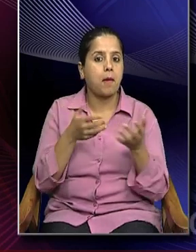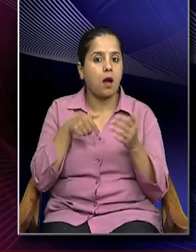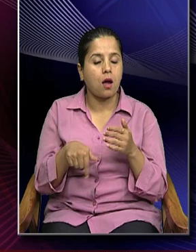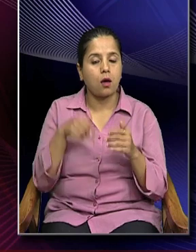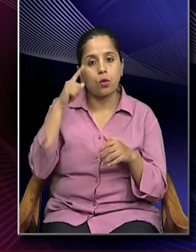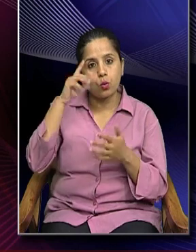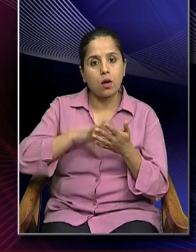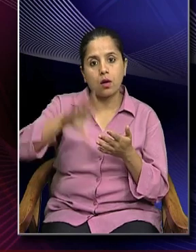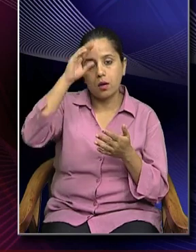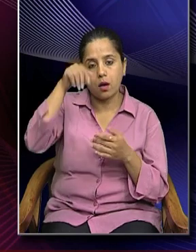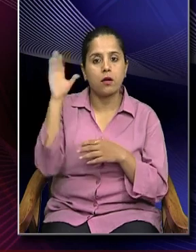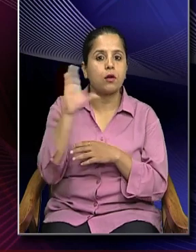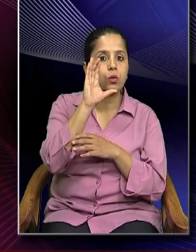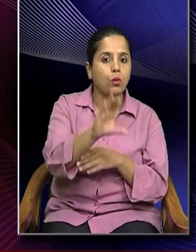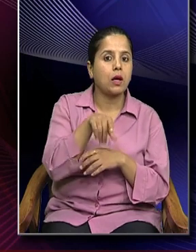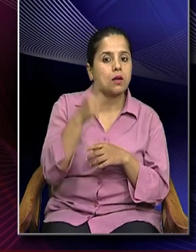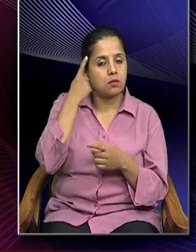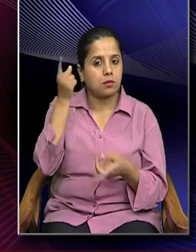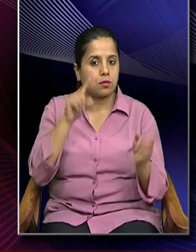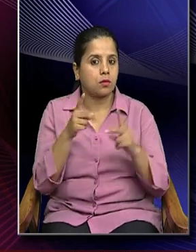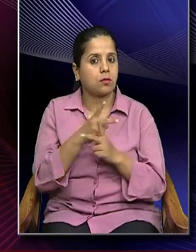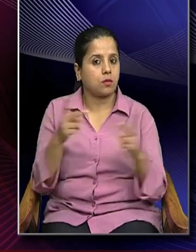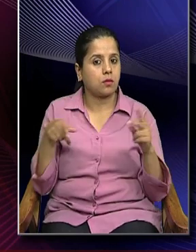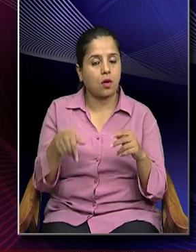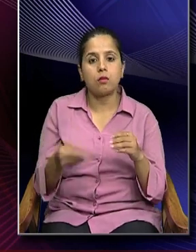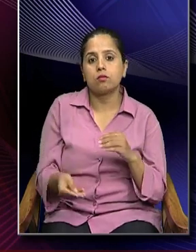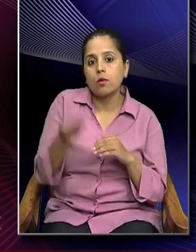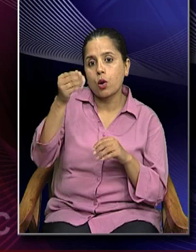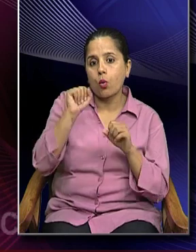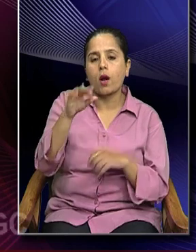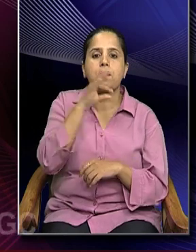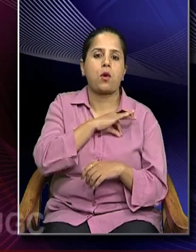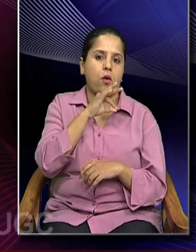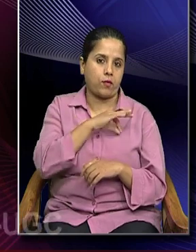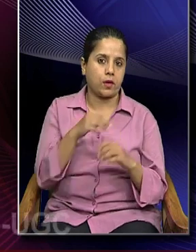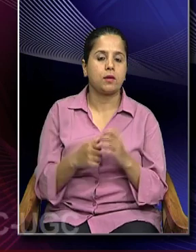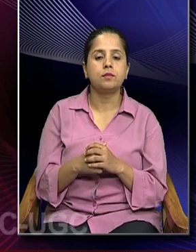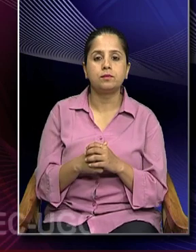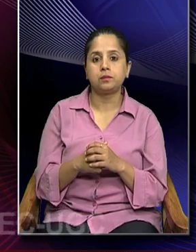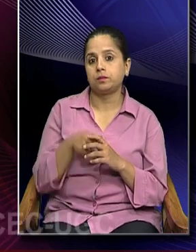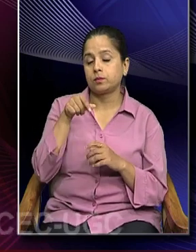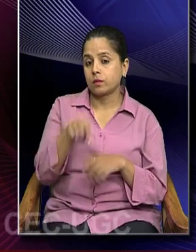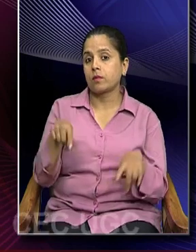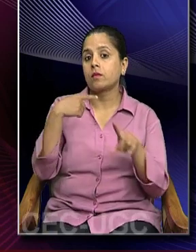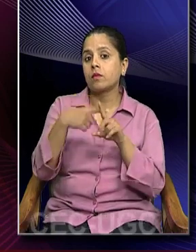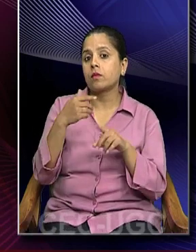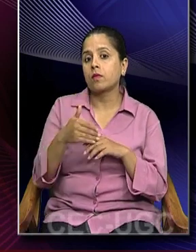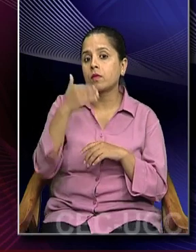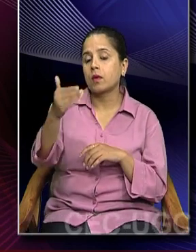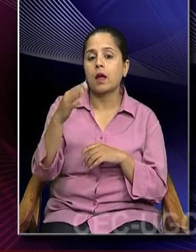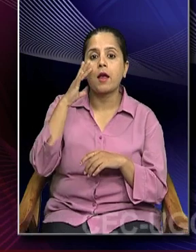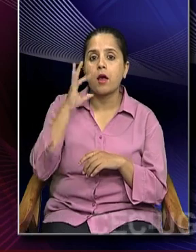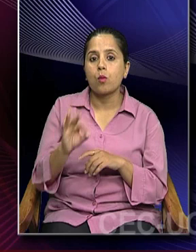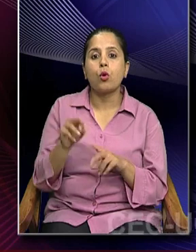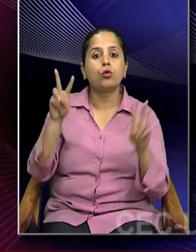learn the investment strategies to increase their profit. And next important